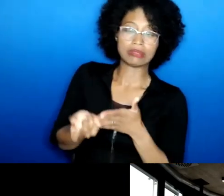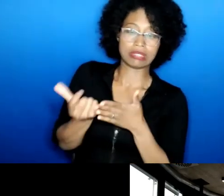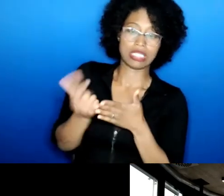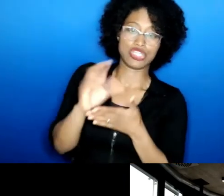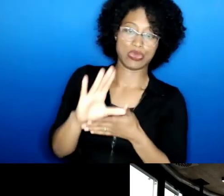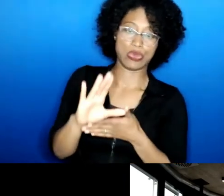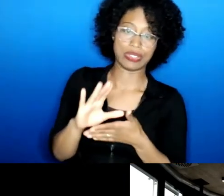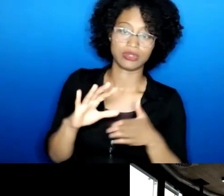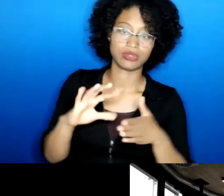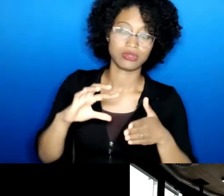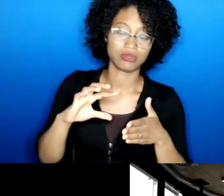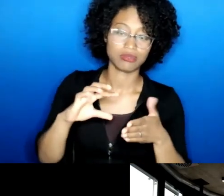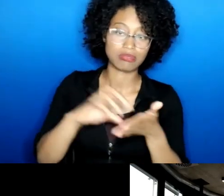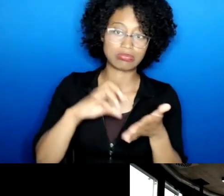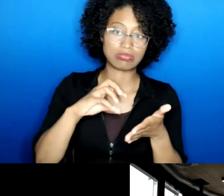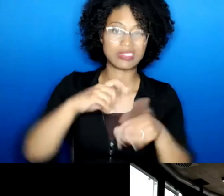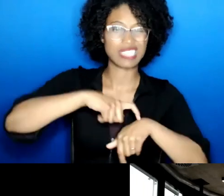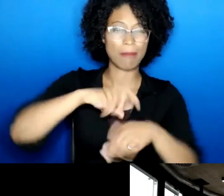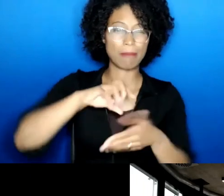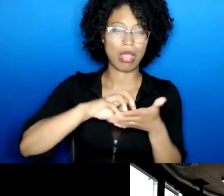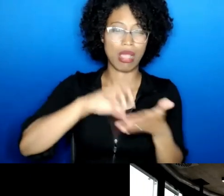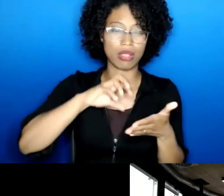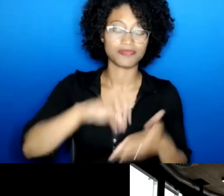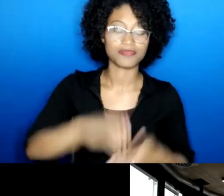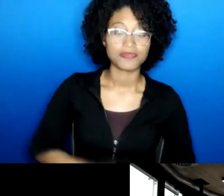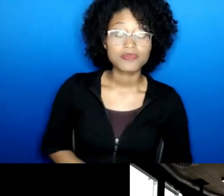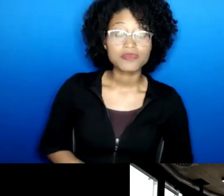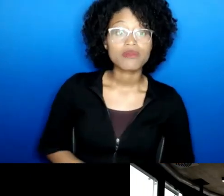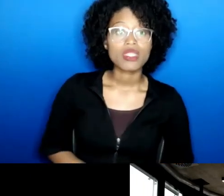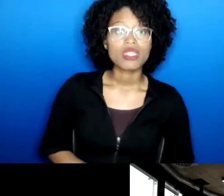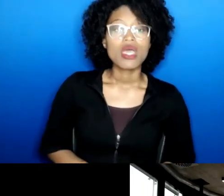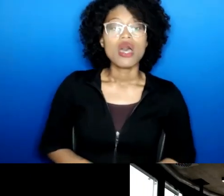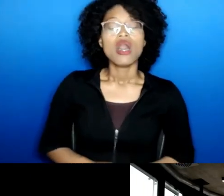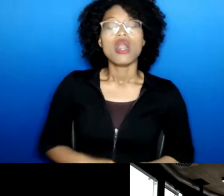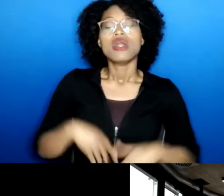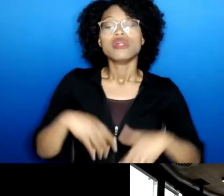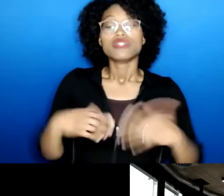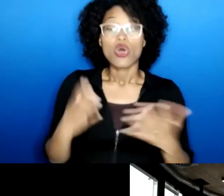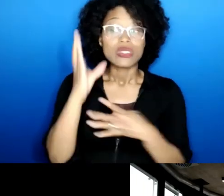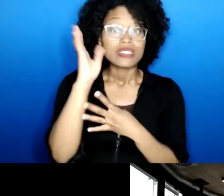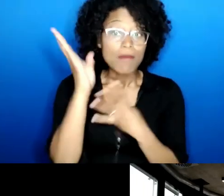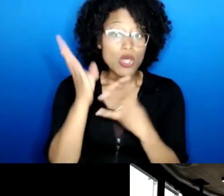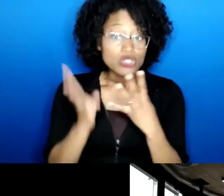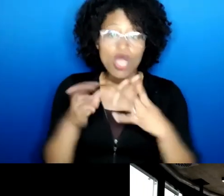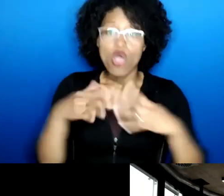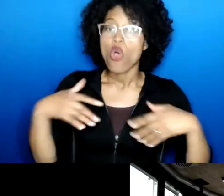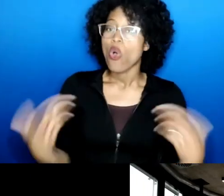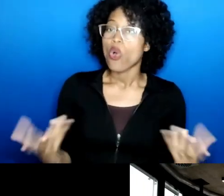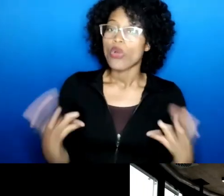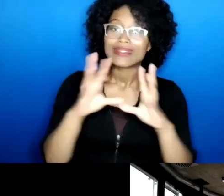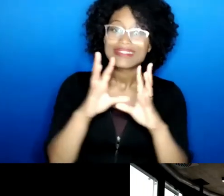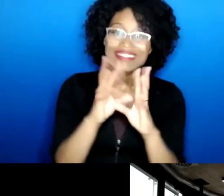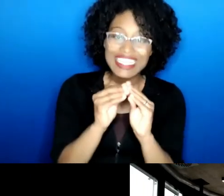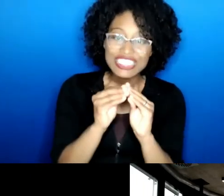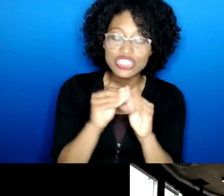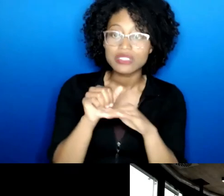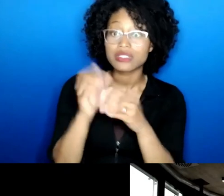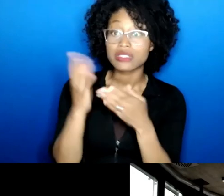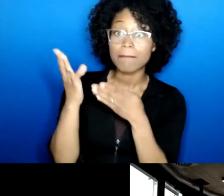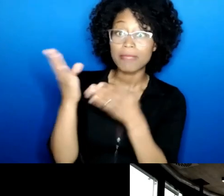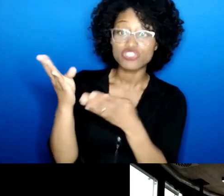Symposia that are submitted or session submissions that have papers tend only to